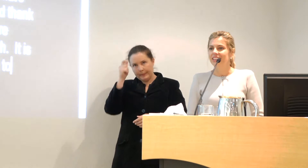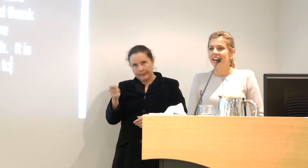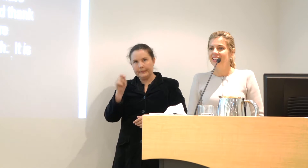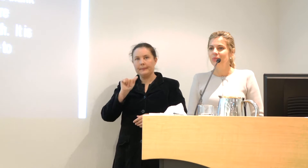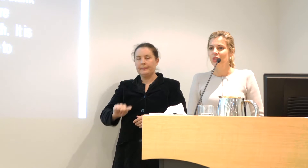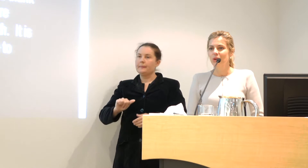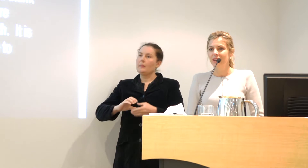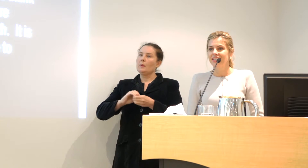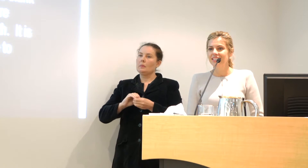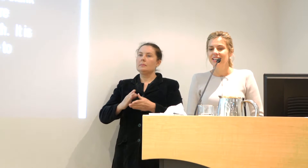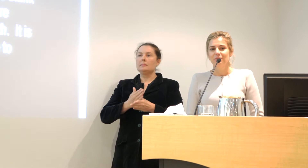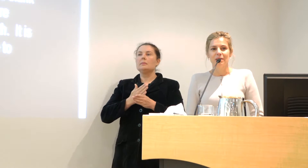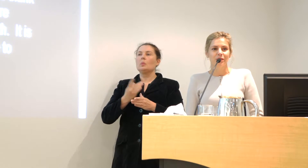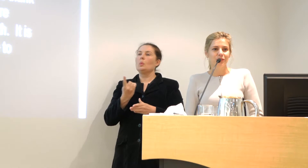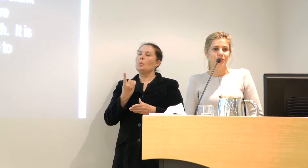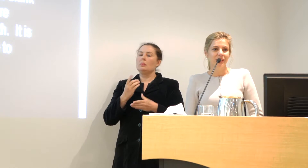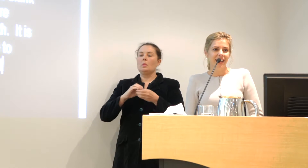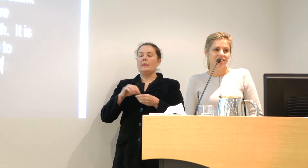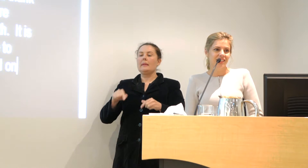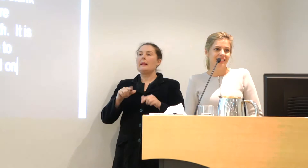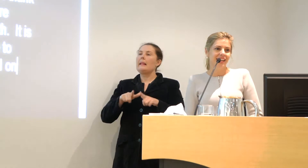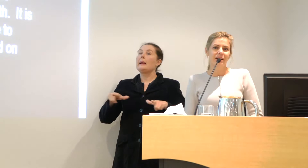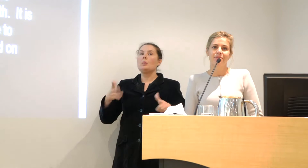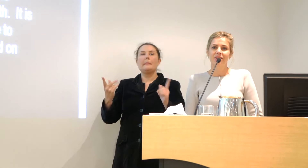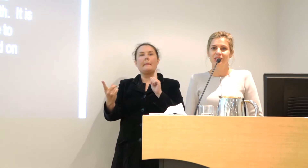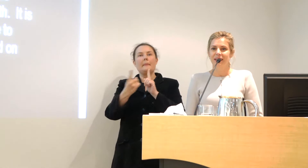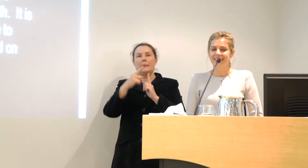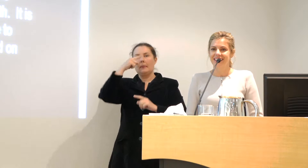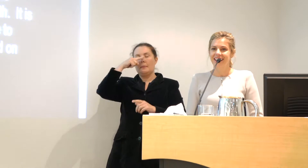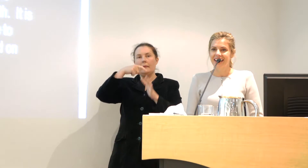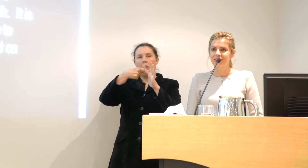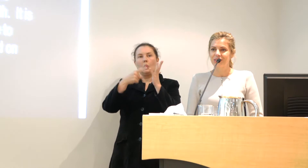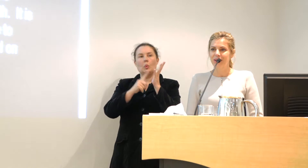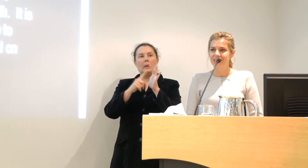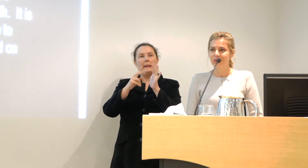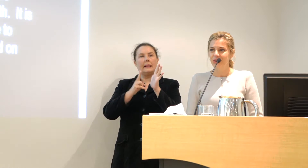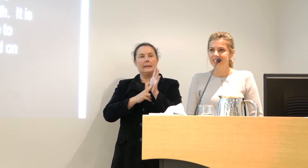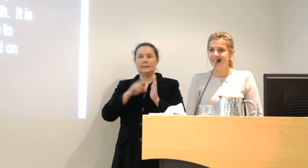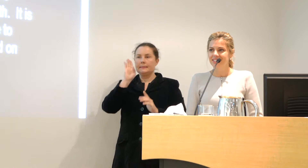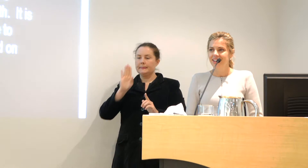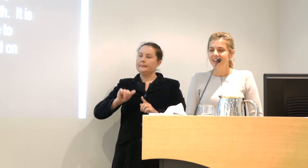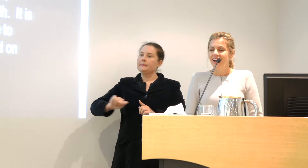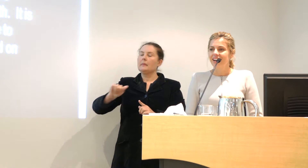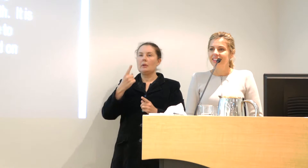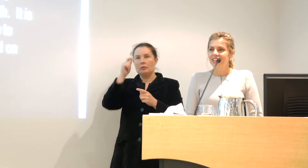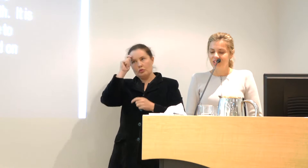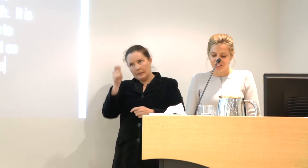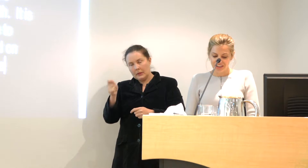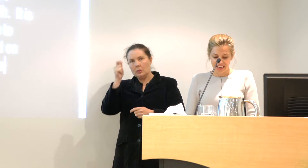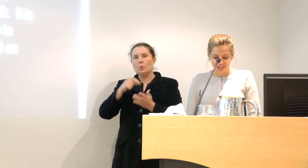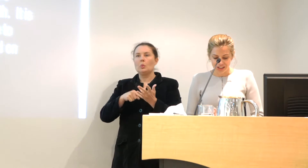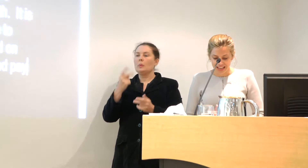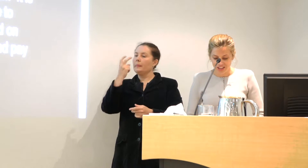owners of the land on which we meet, people of the Kulin Nations, and pay my respects to any elders past or present. I'd like